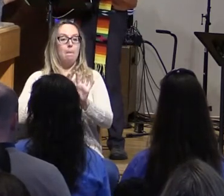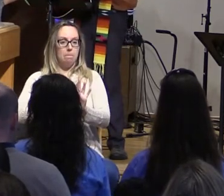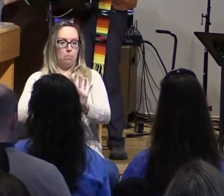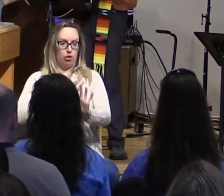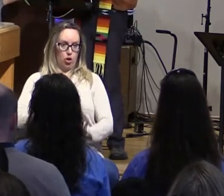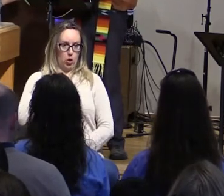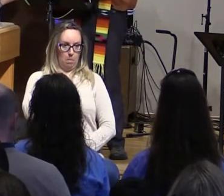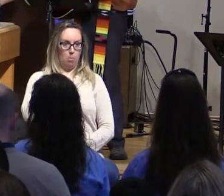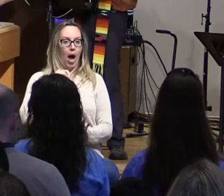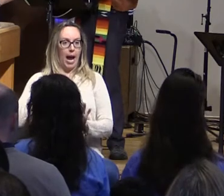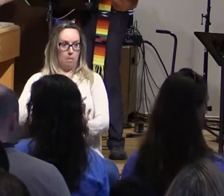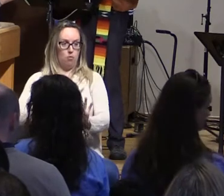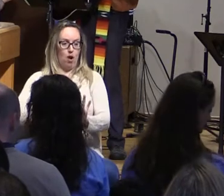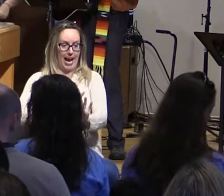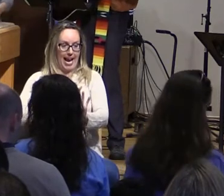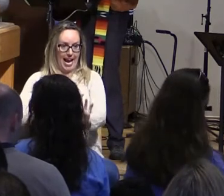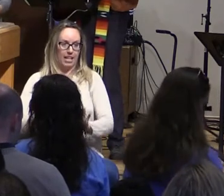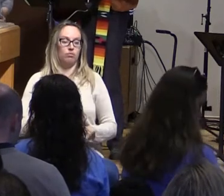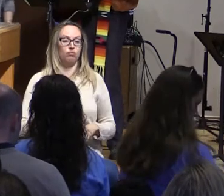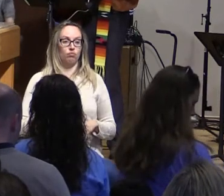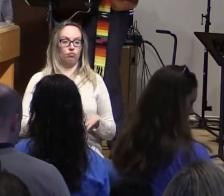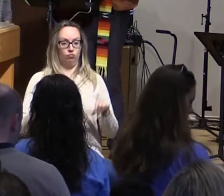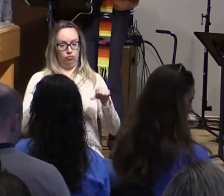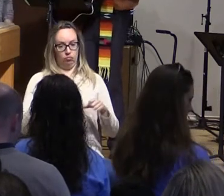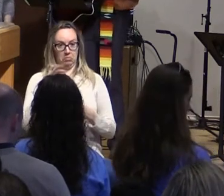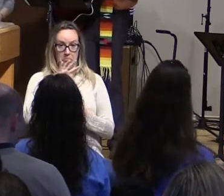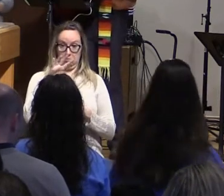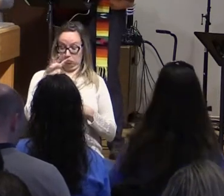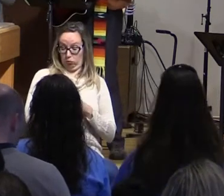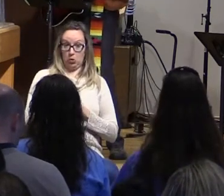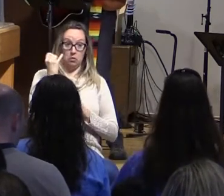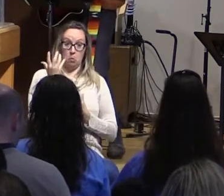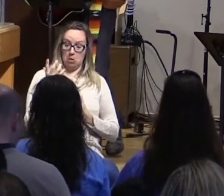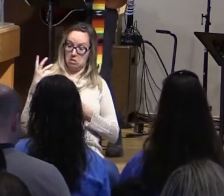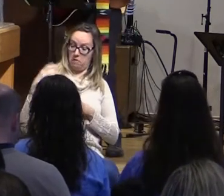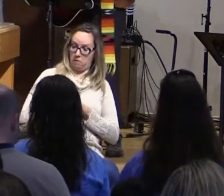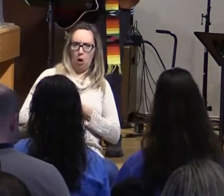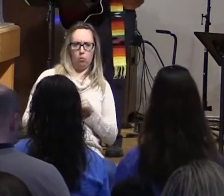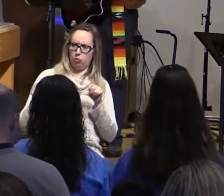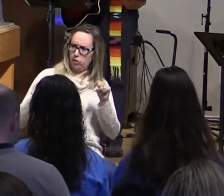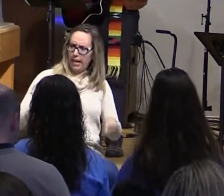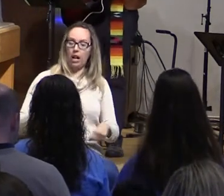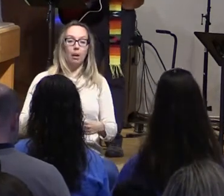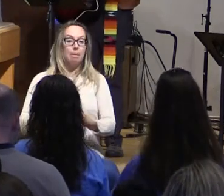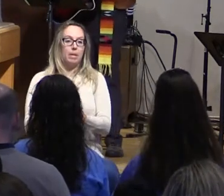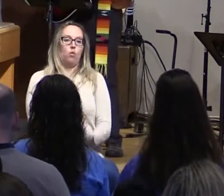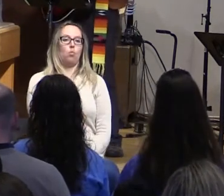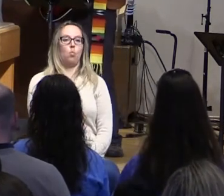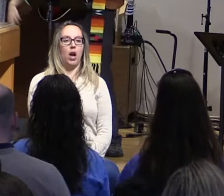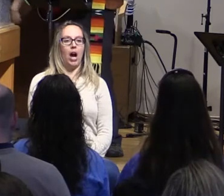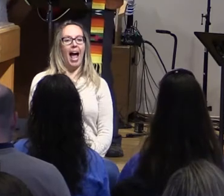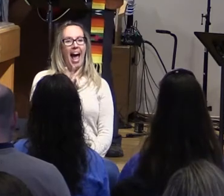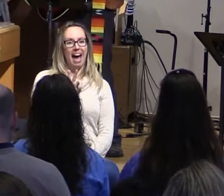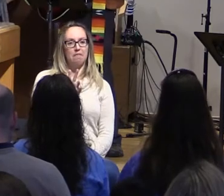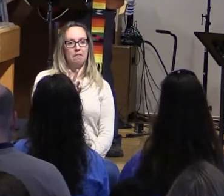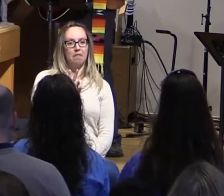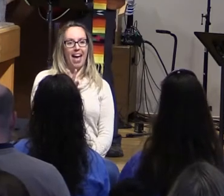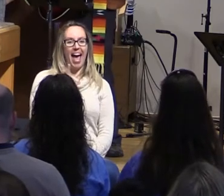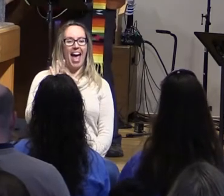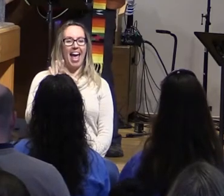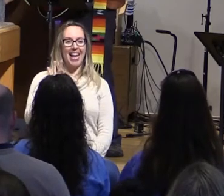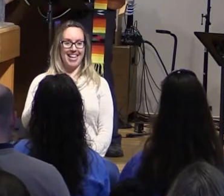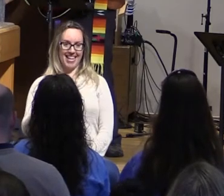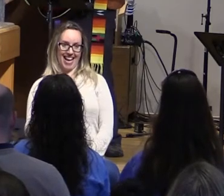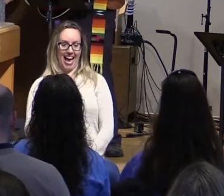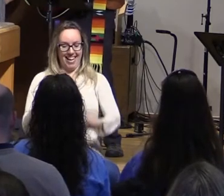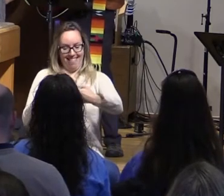you are invited to join with us in marching if you so choose. We're going to meet between F and 9th, or